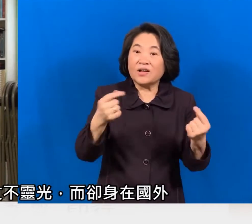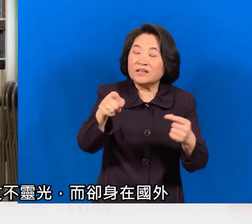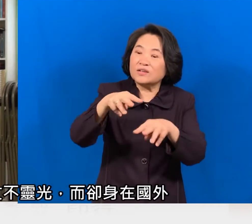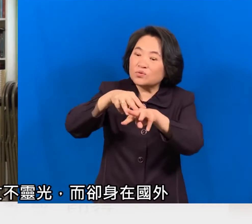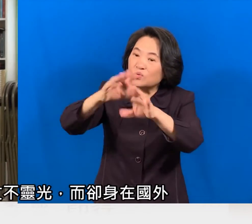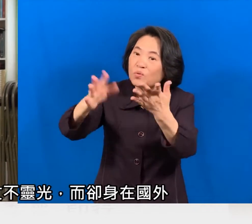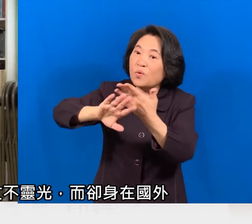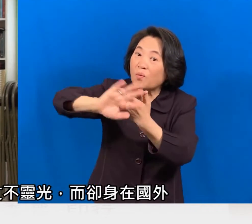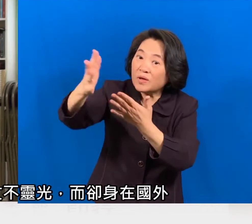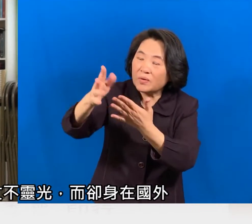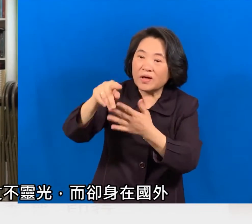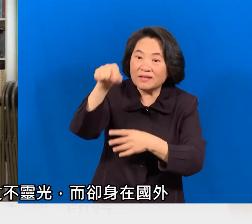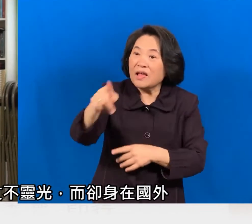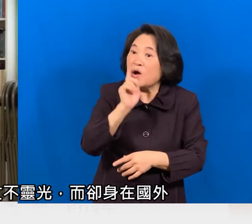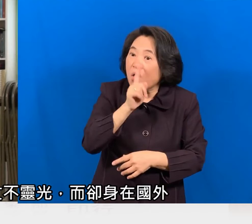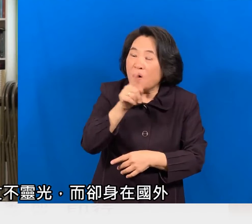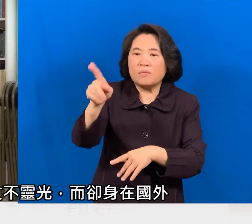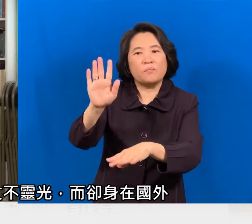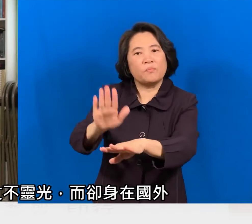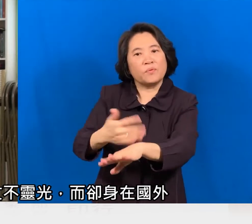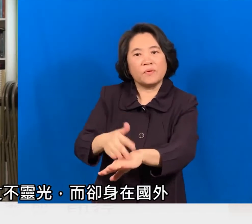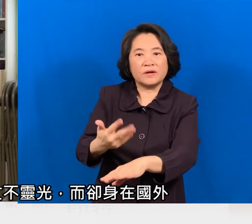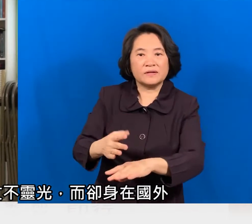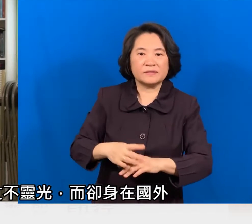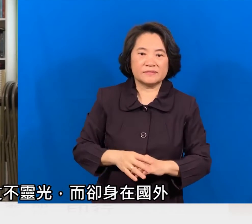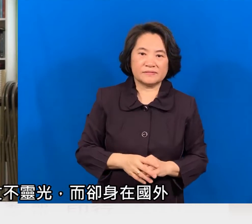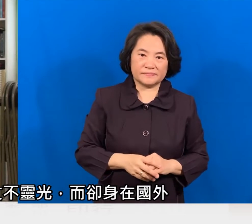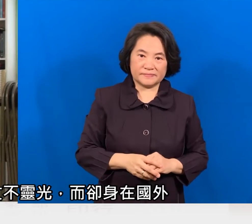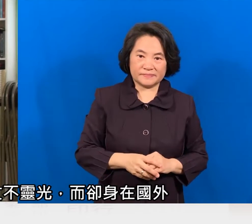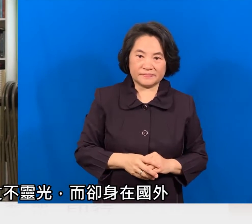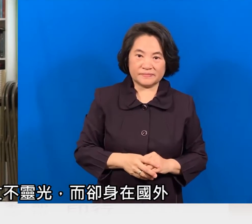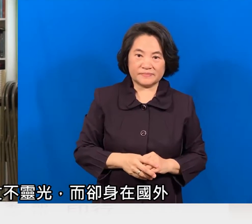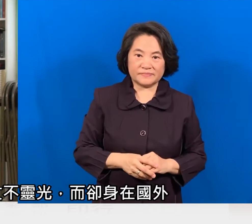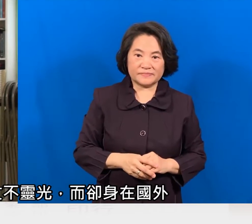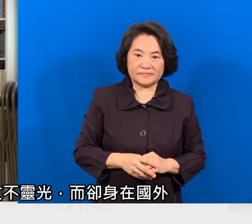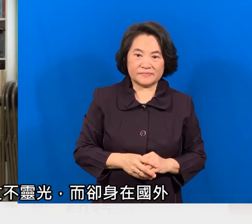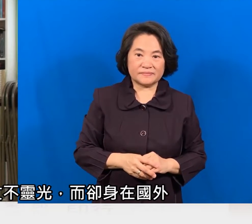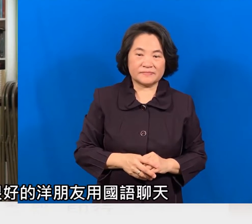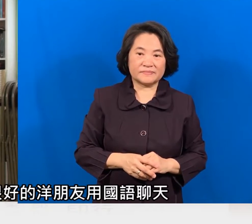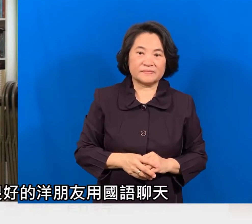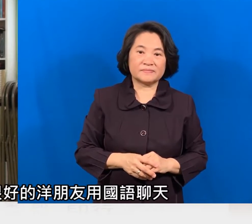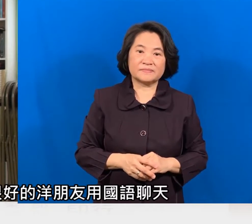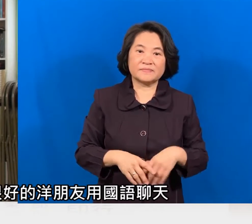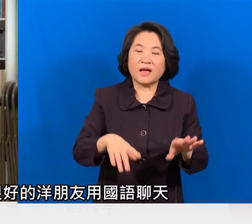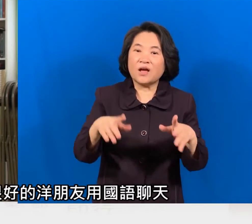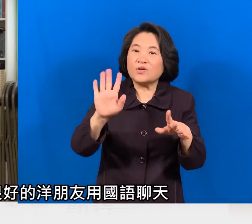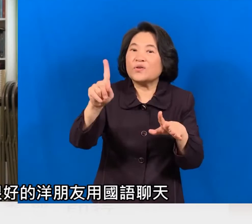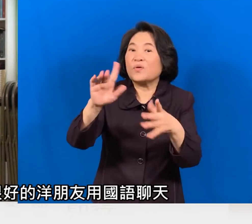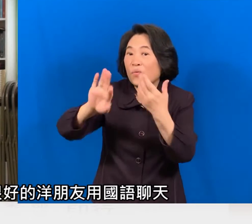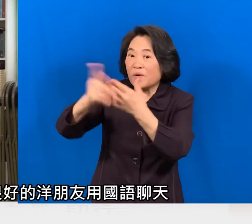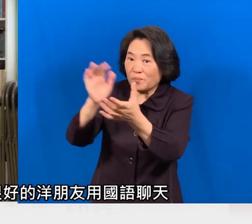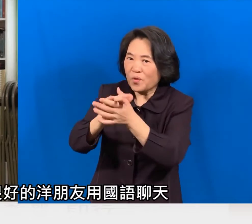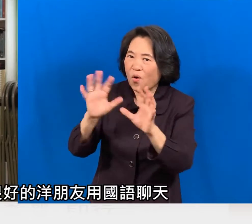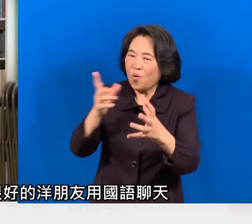Imagine a situation where you are not very fluent in a foreign language, but there you are in a foreign country chatting away in Mandarin